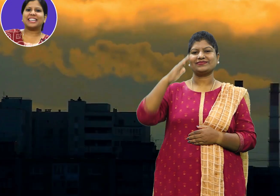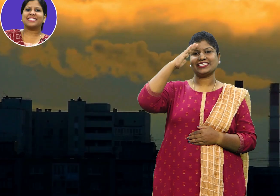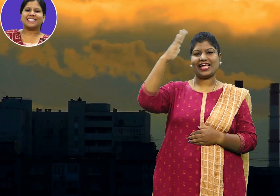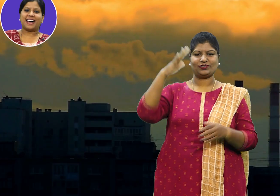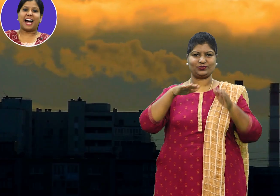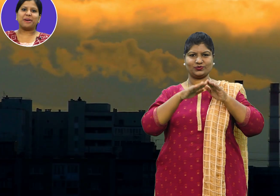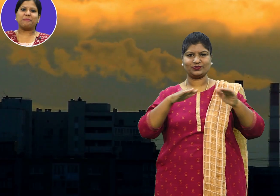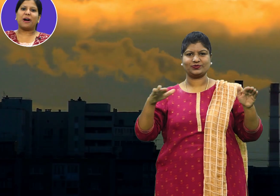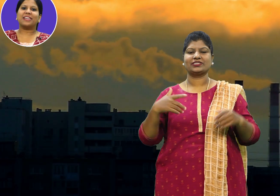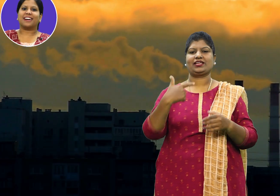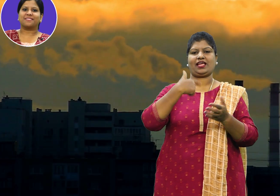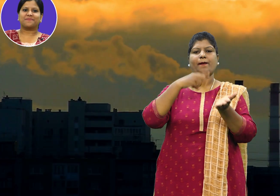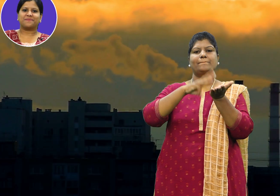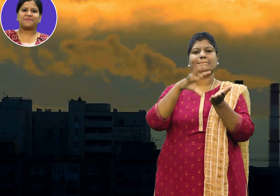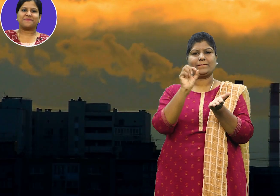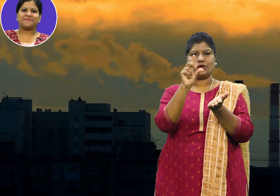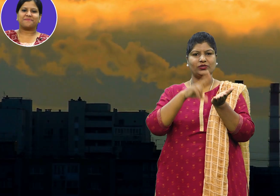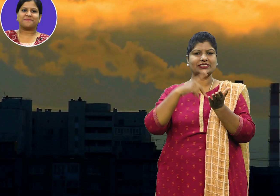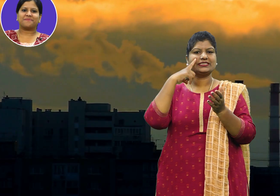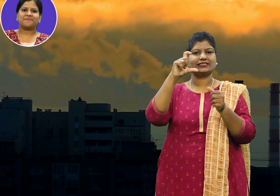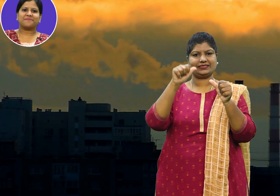Hello students, I am Monica.